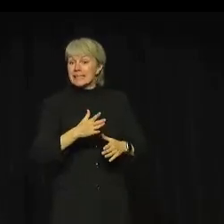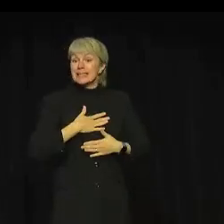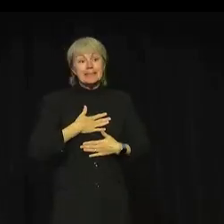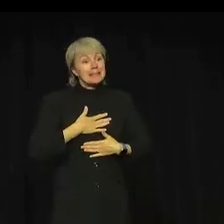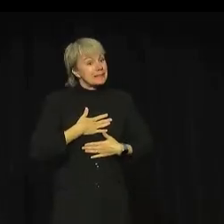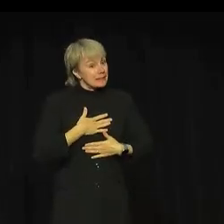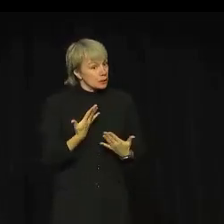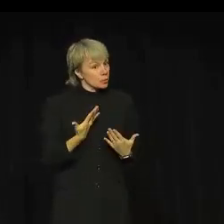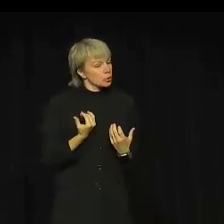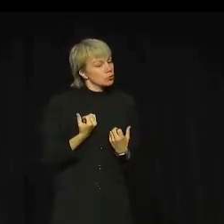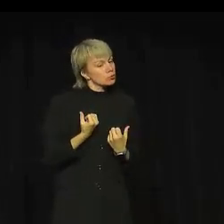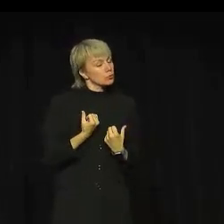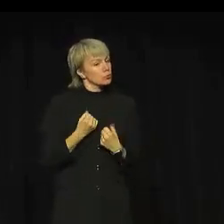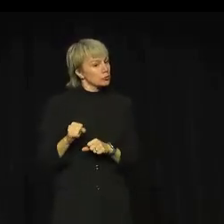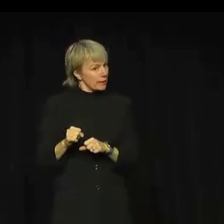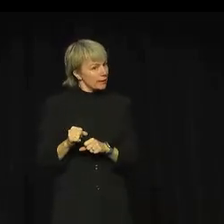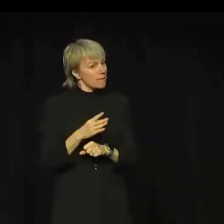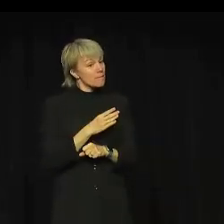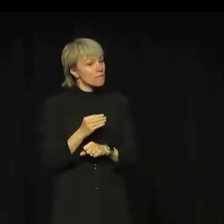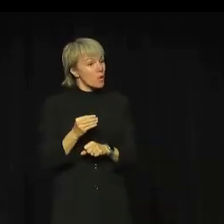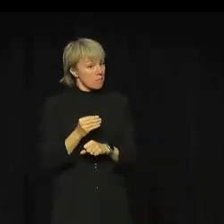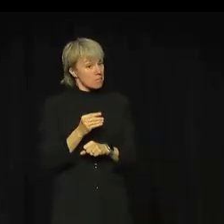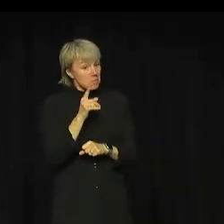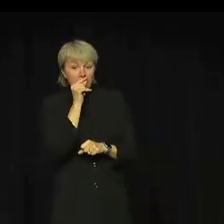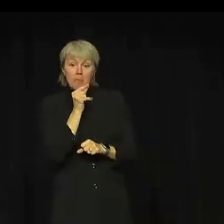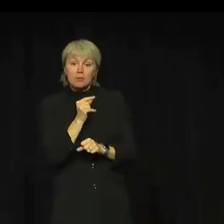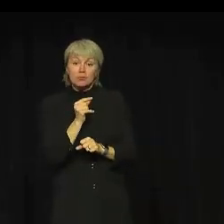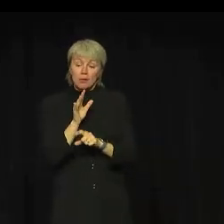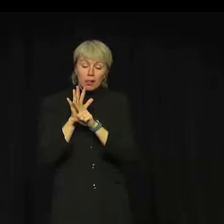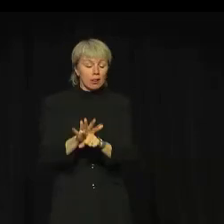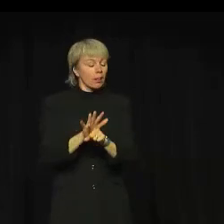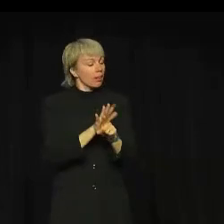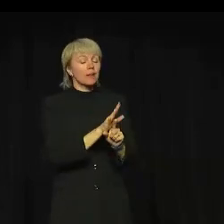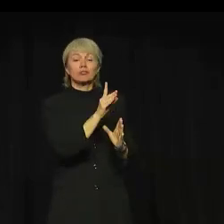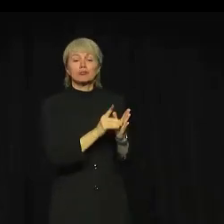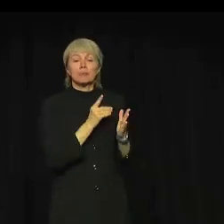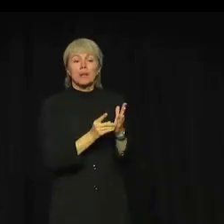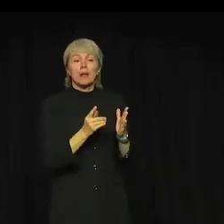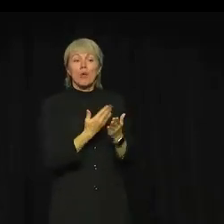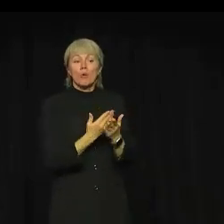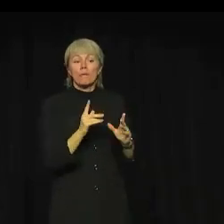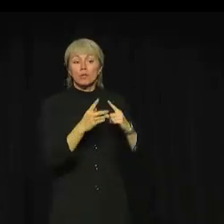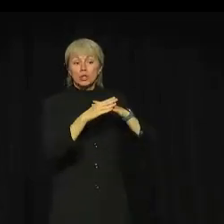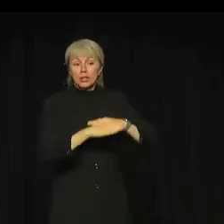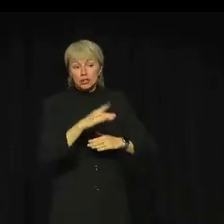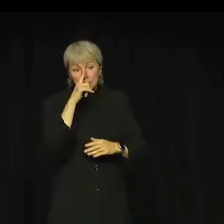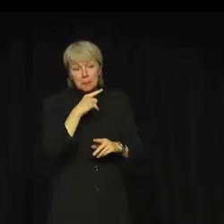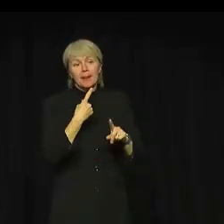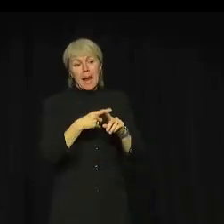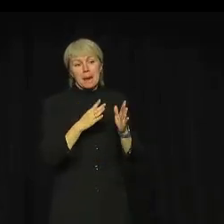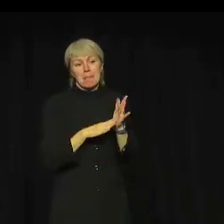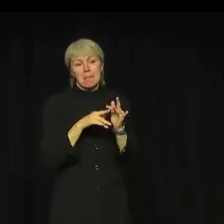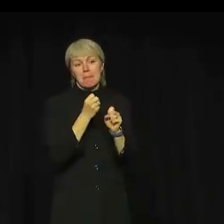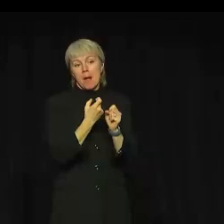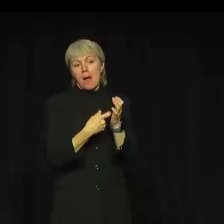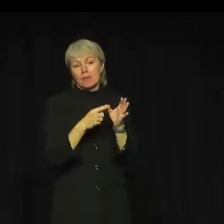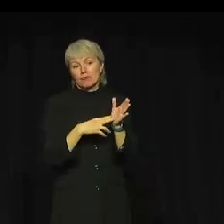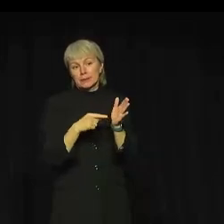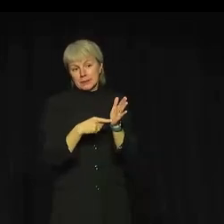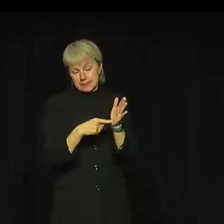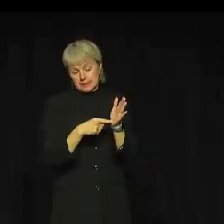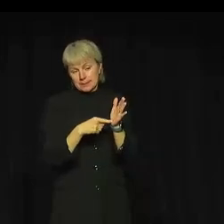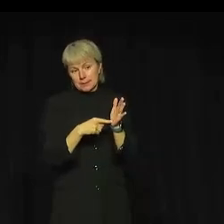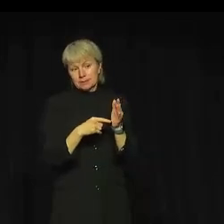did not want to be prevented from being able to discriminate against our First Nations people and migrants. To be certain,